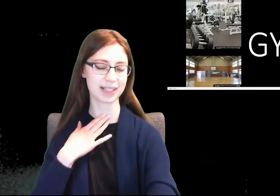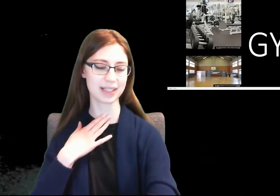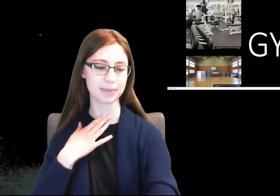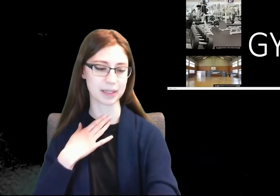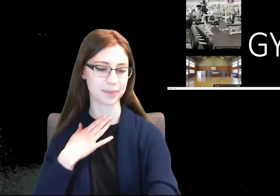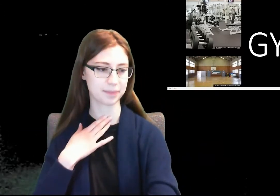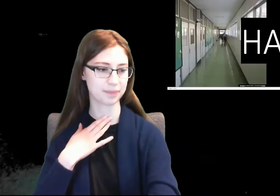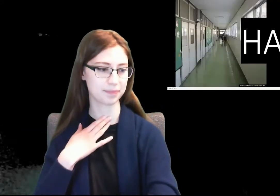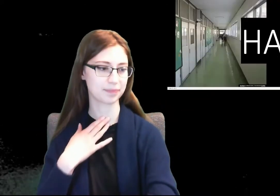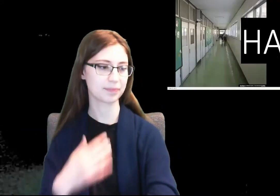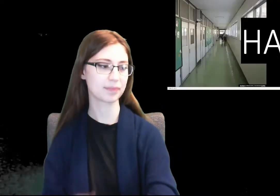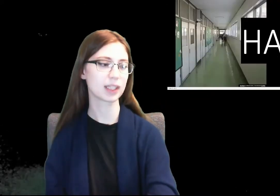Excuse me.